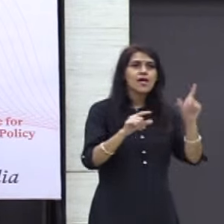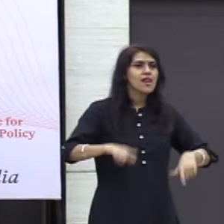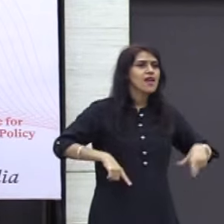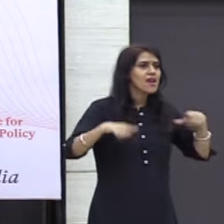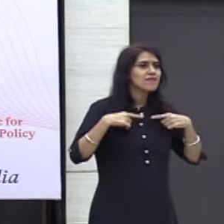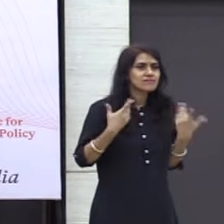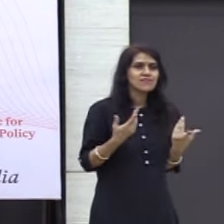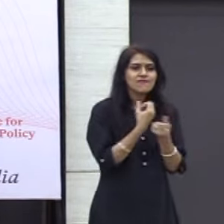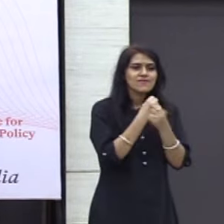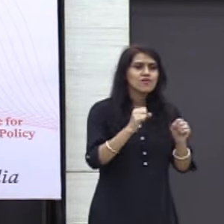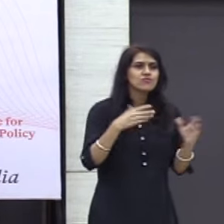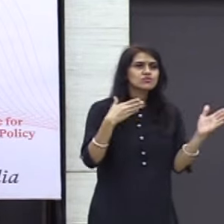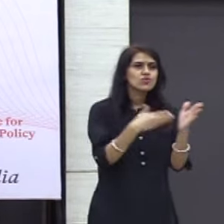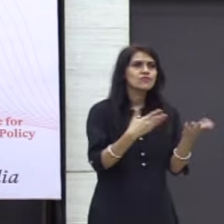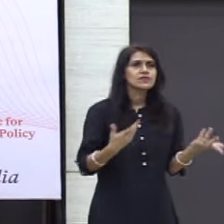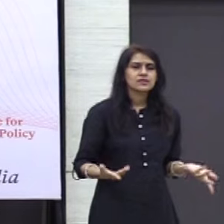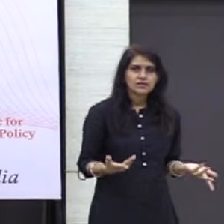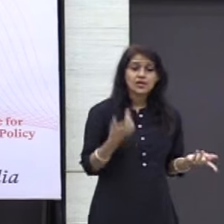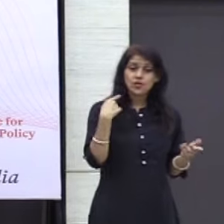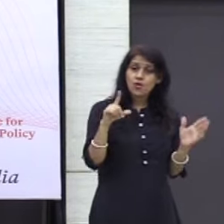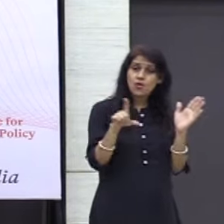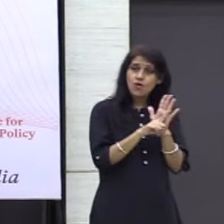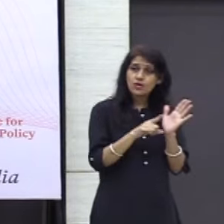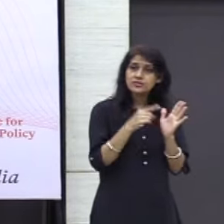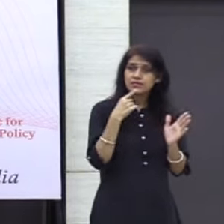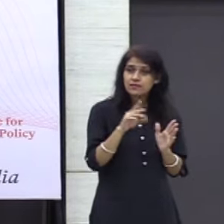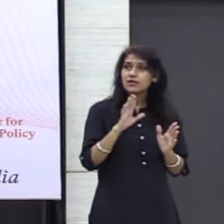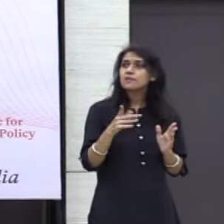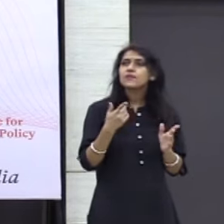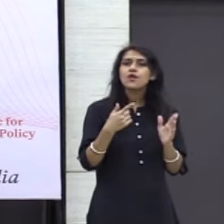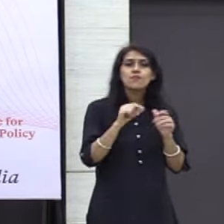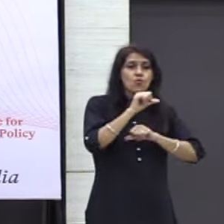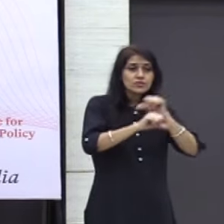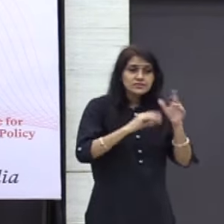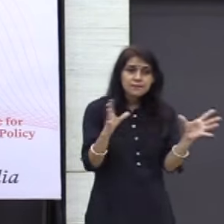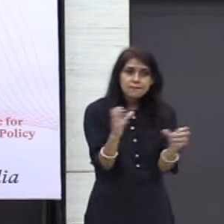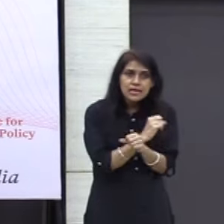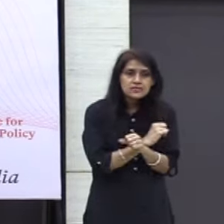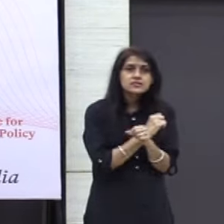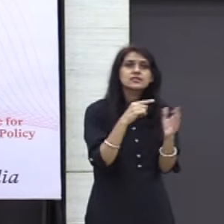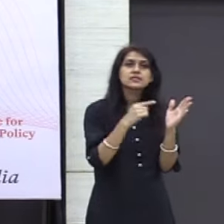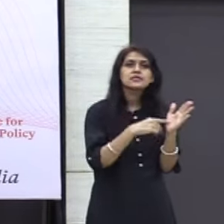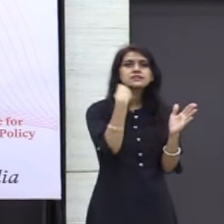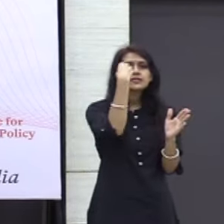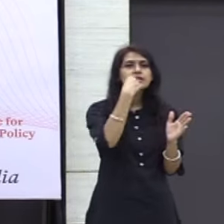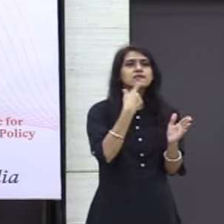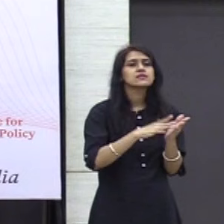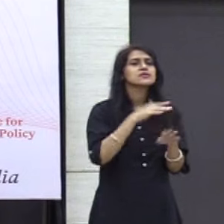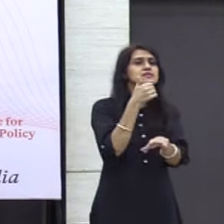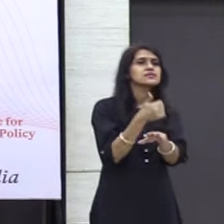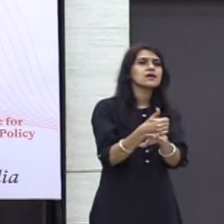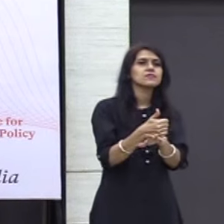or liberty save in accordance with procedure established by law. Now, a lack of procedure the Supreme Court says is procedure established